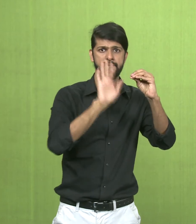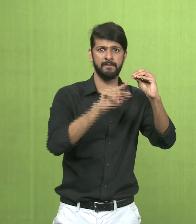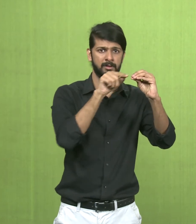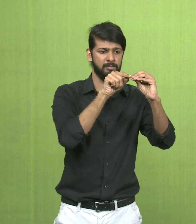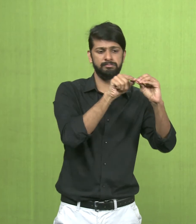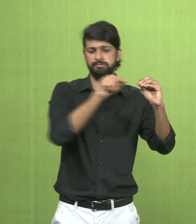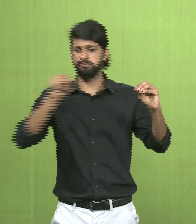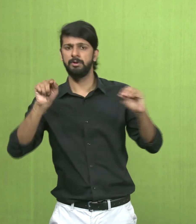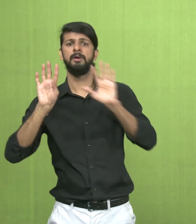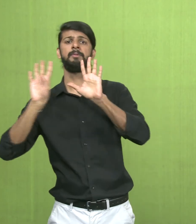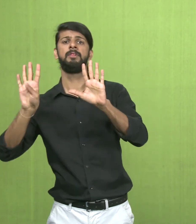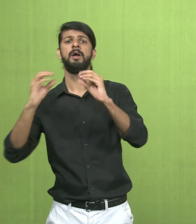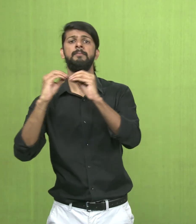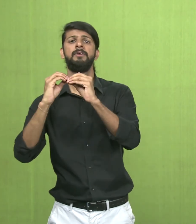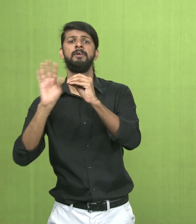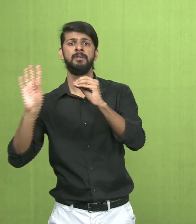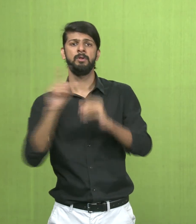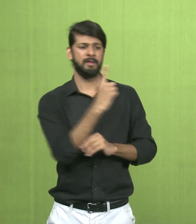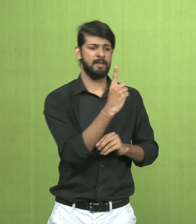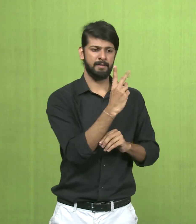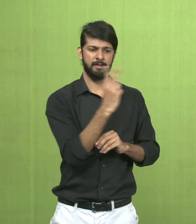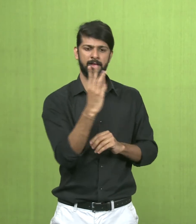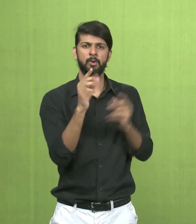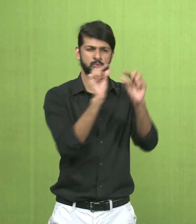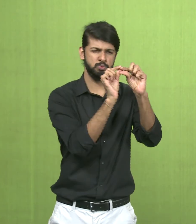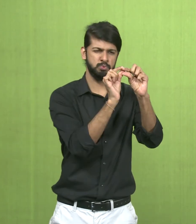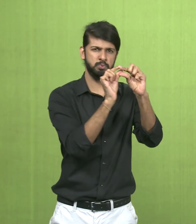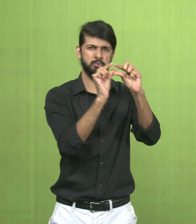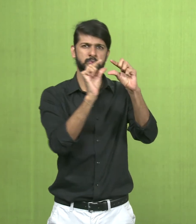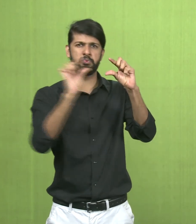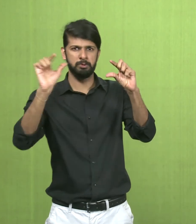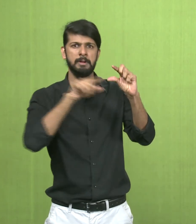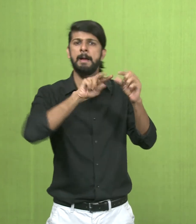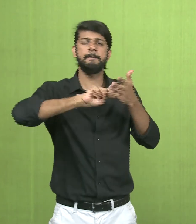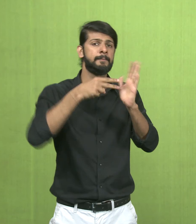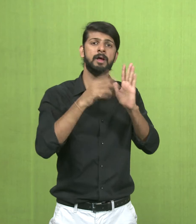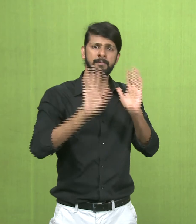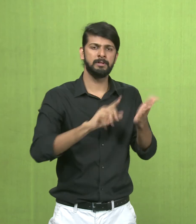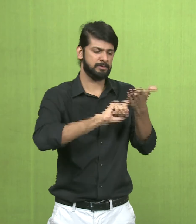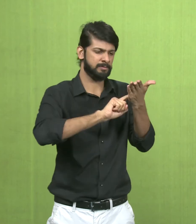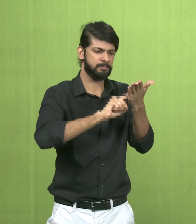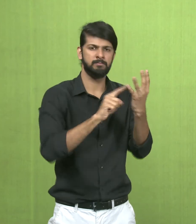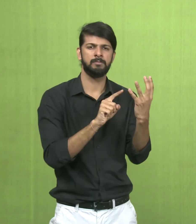from B to 9B. So, there is 1B, 2B, 3B,